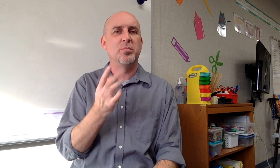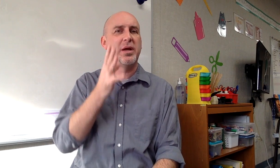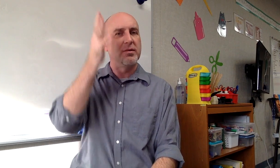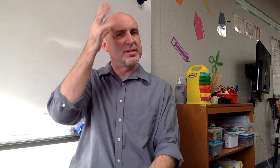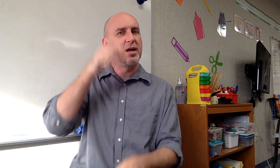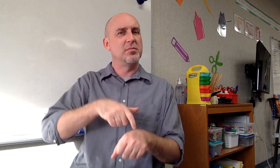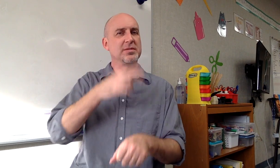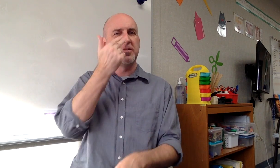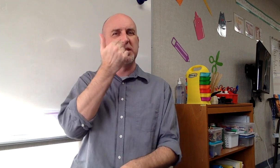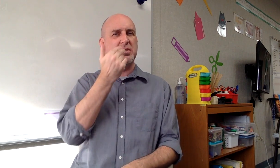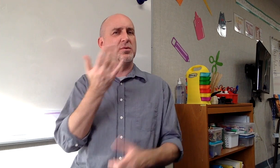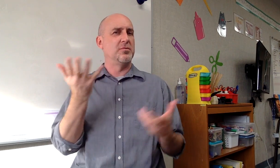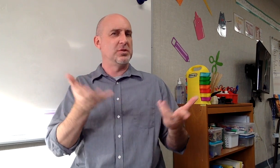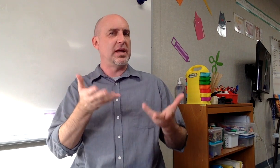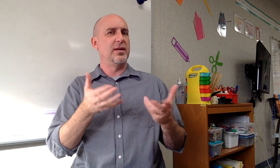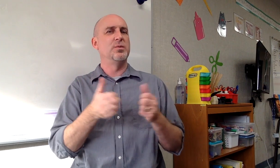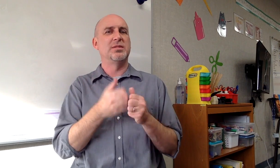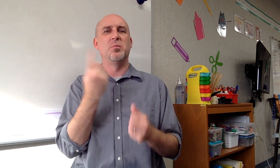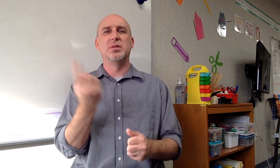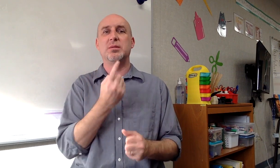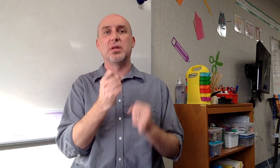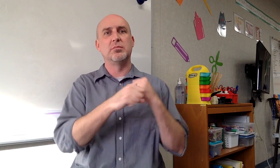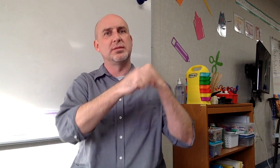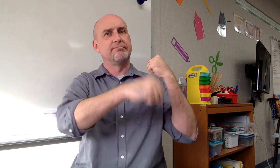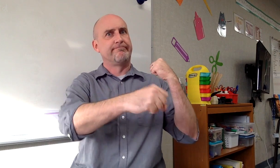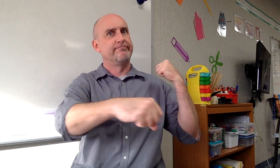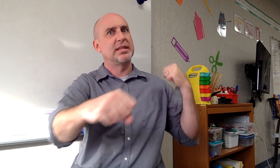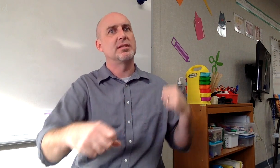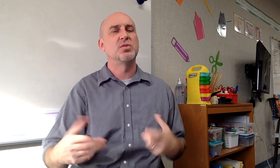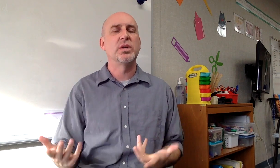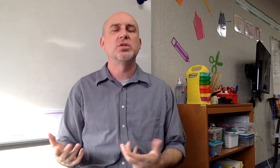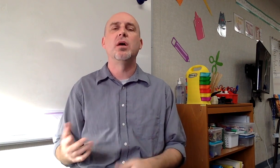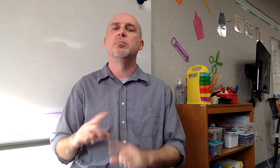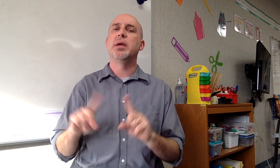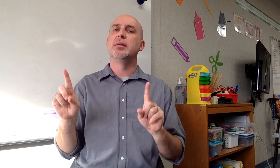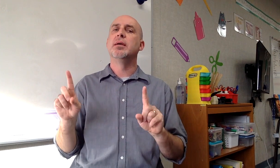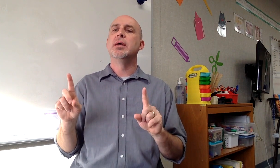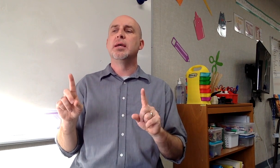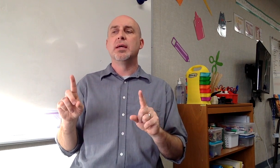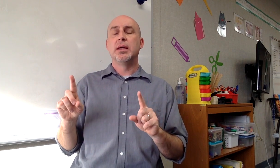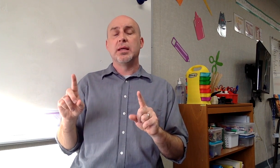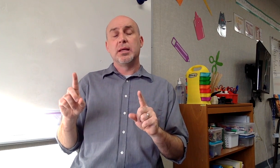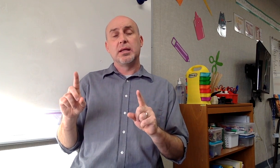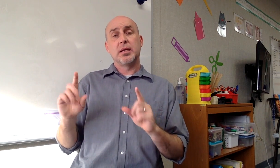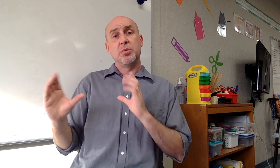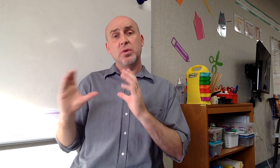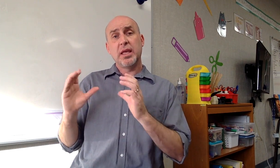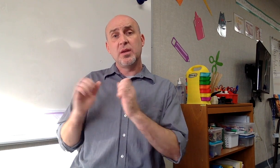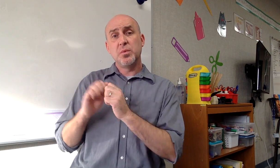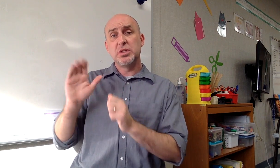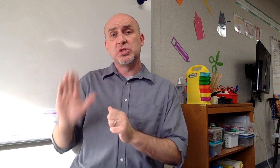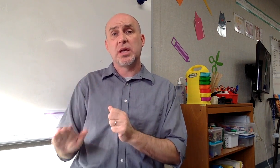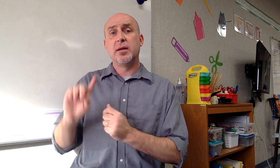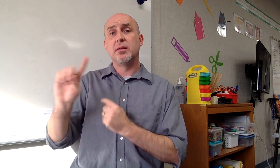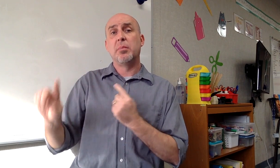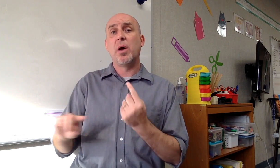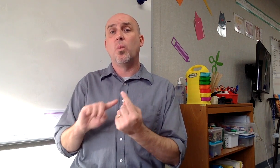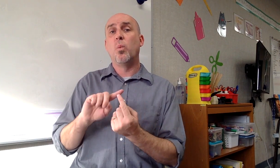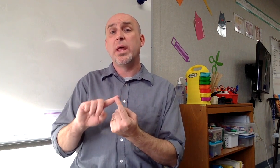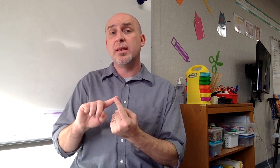parent time is funny too. If we're chatting with someone, sometimes it can stretch on, but communicating with the child about when